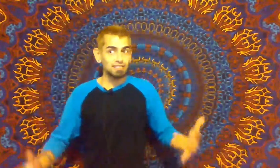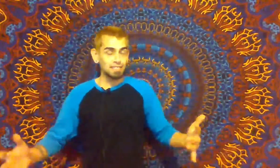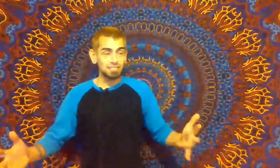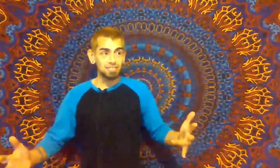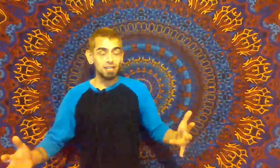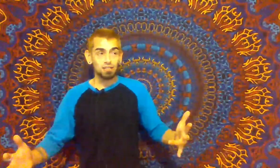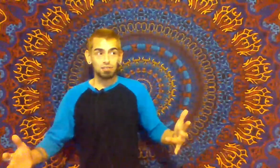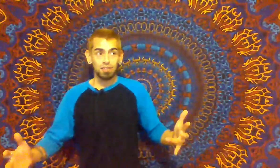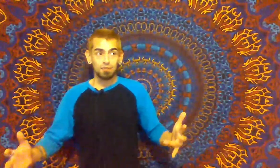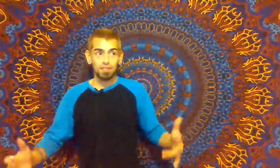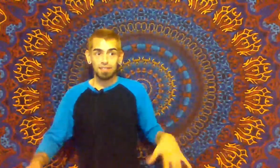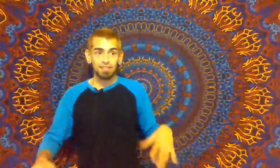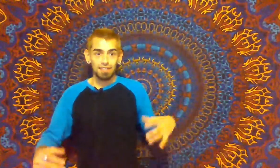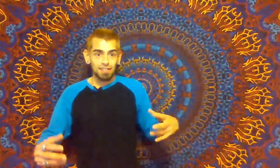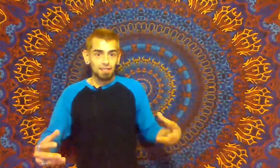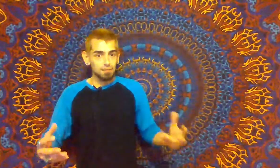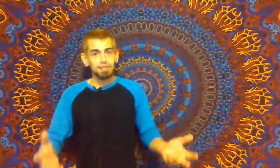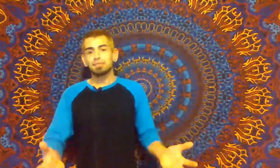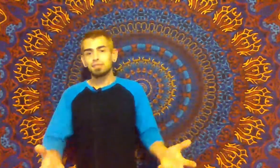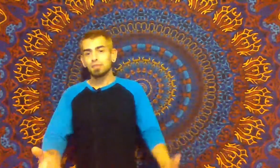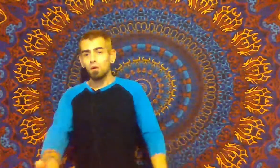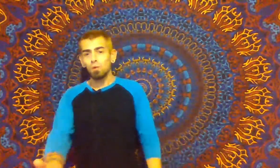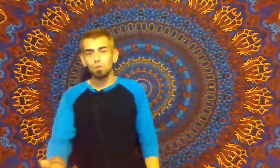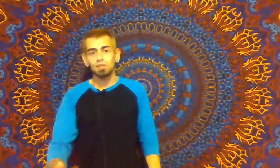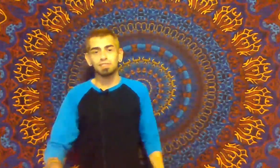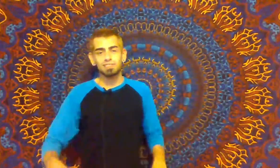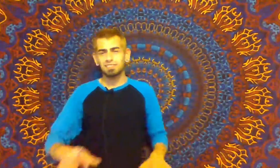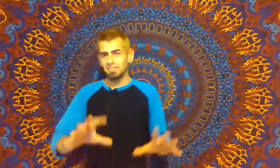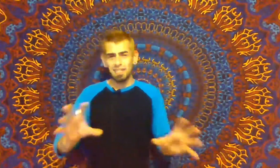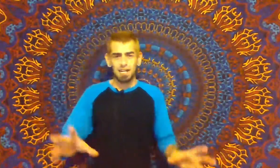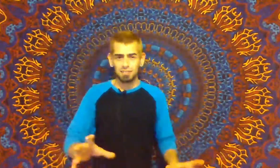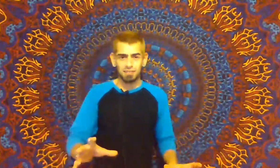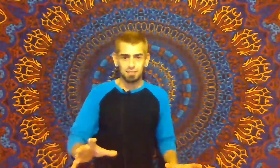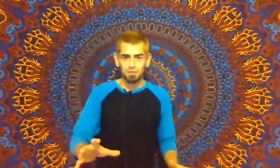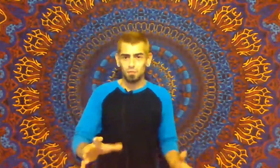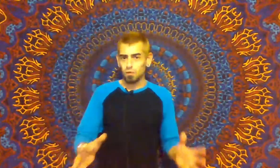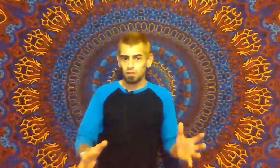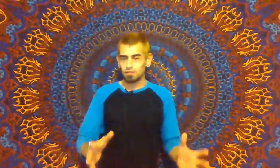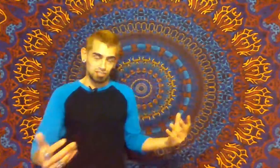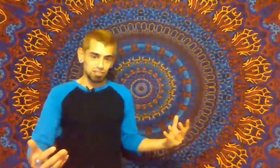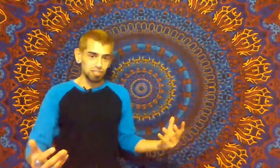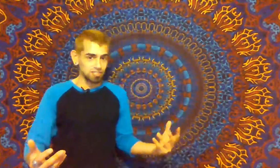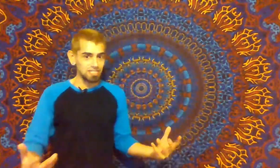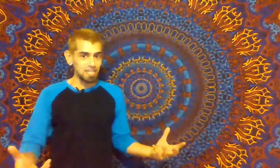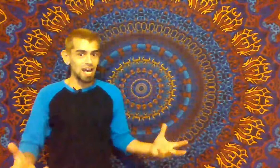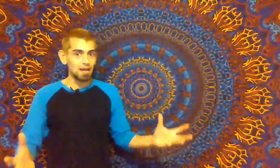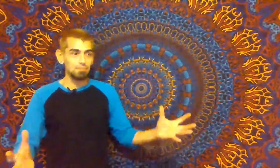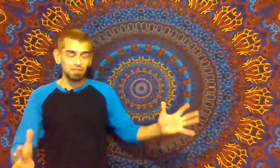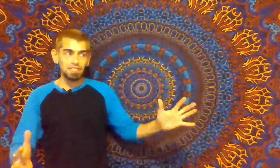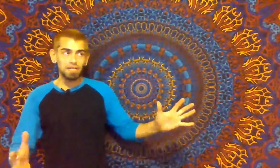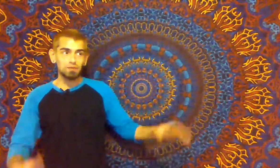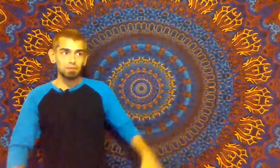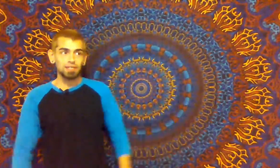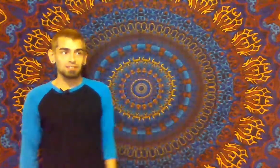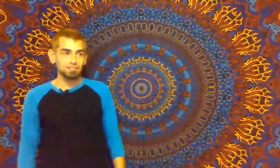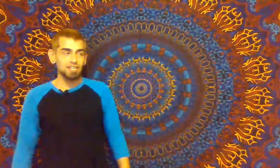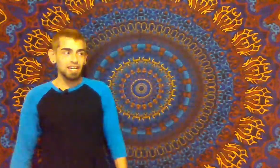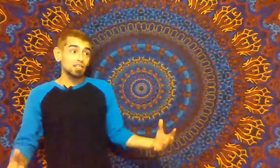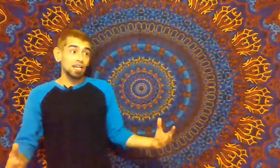like stuck or something. Because it's so old, it's not gonna work. Just in time, Molino appears. And